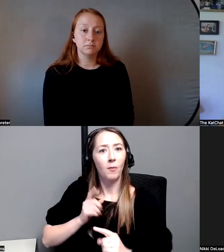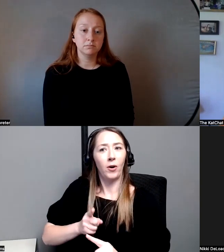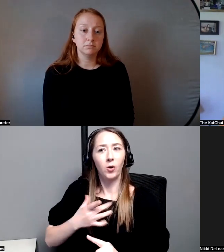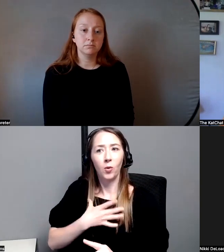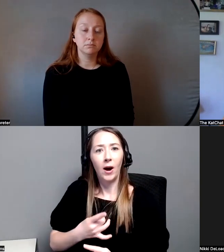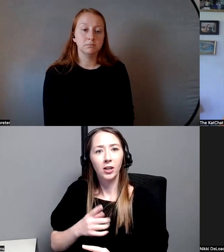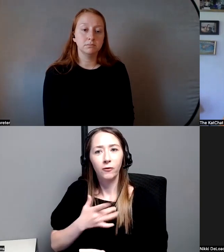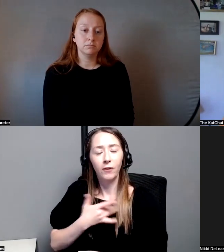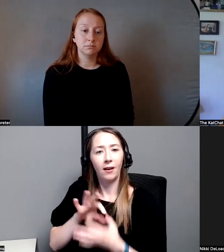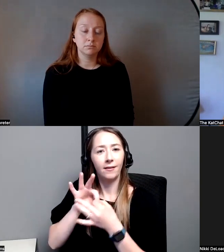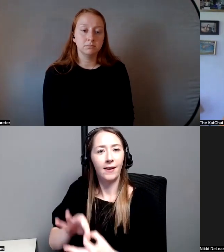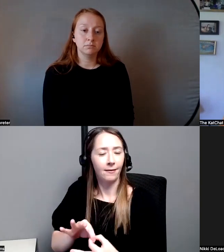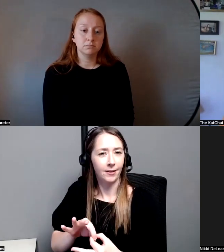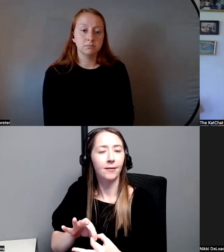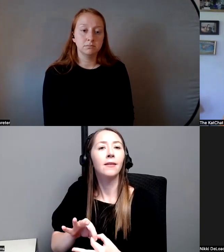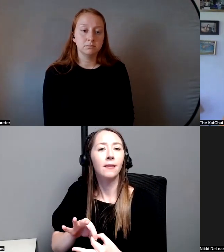having to do any of that.